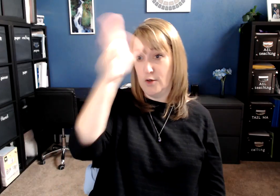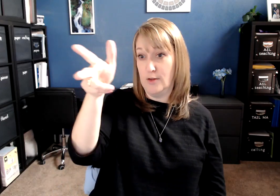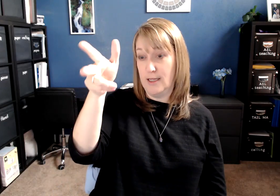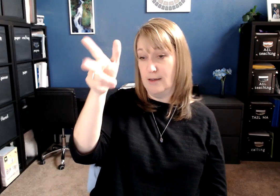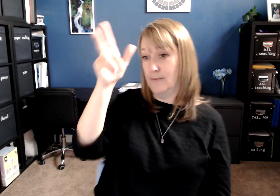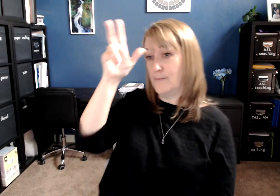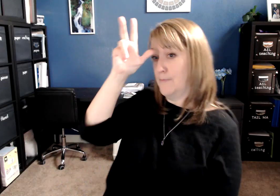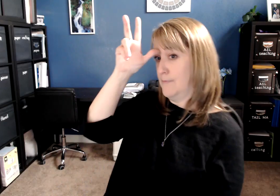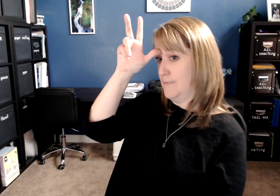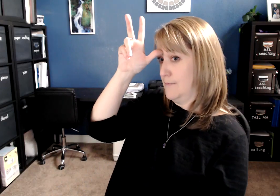early.